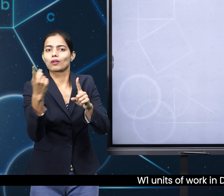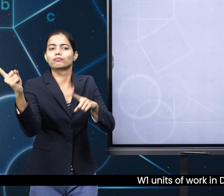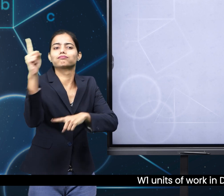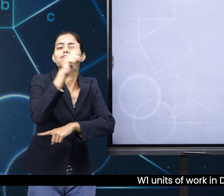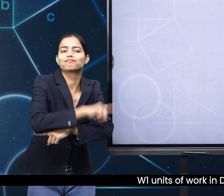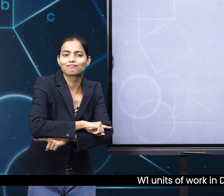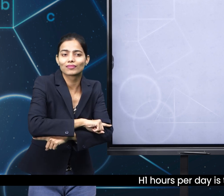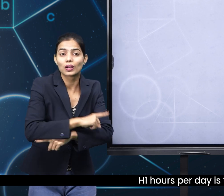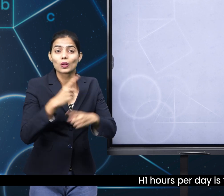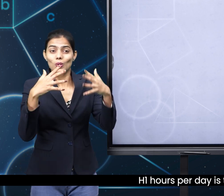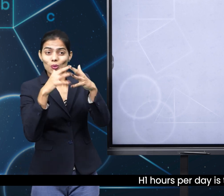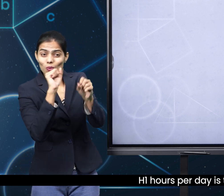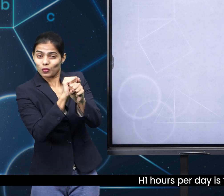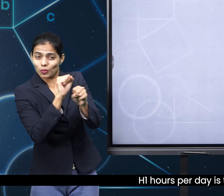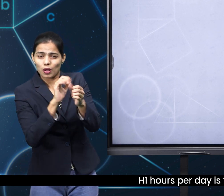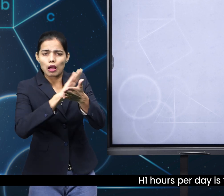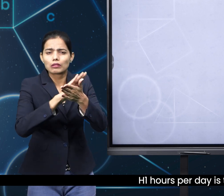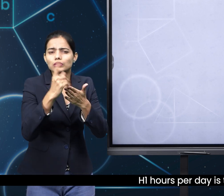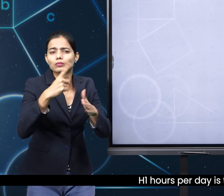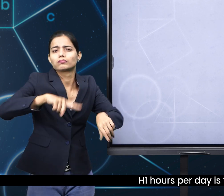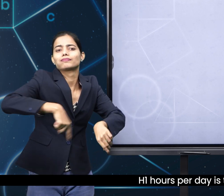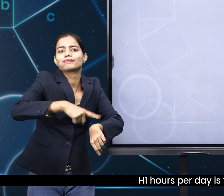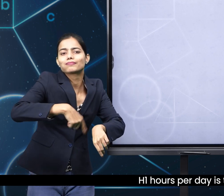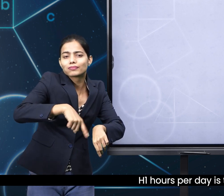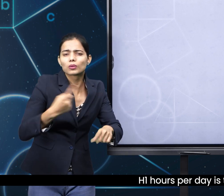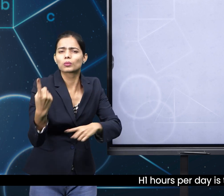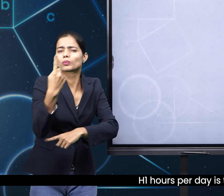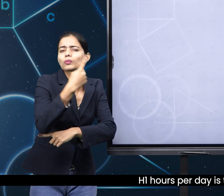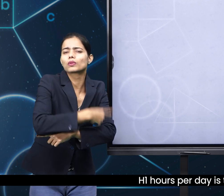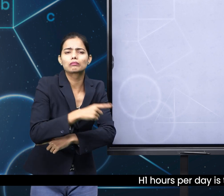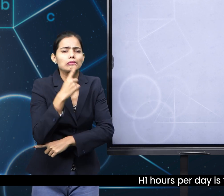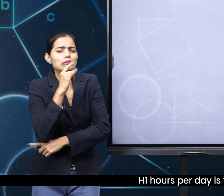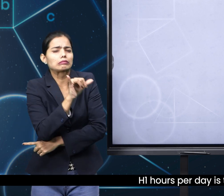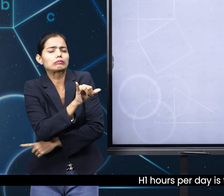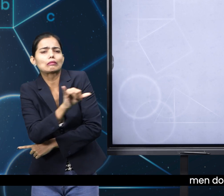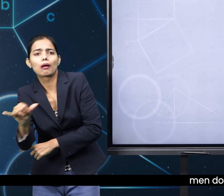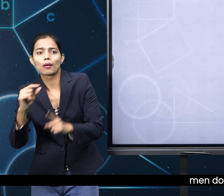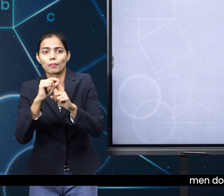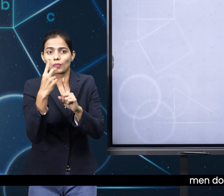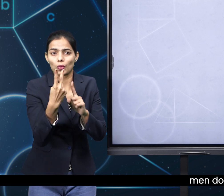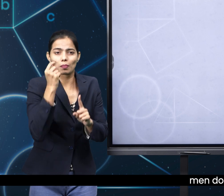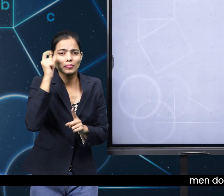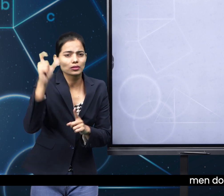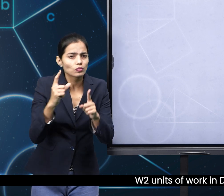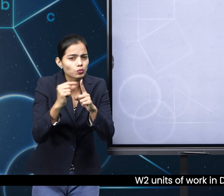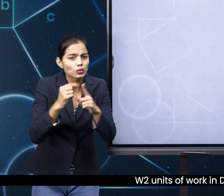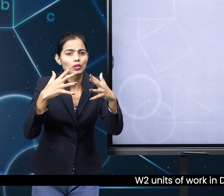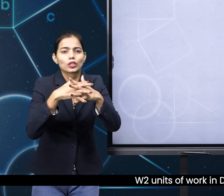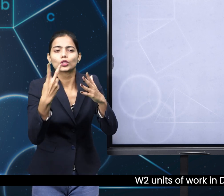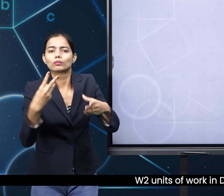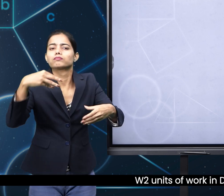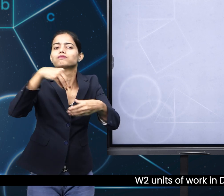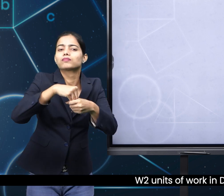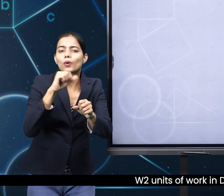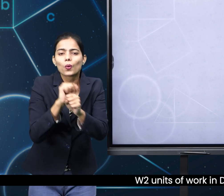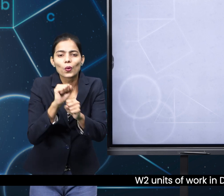D1 days working, H1 hours per day in the same as P2 men doing, W2 units